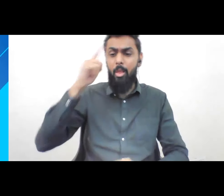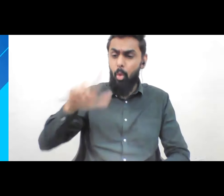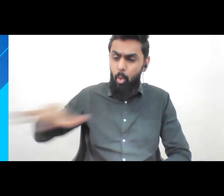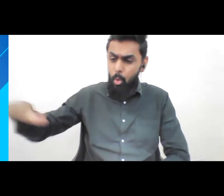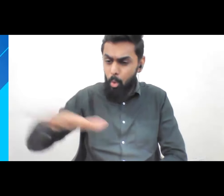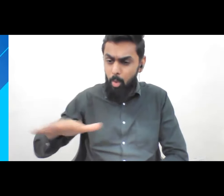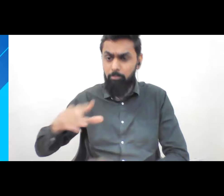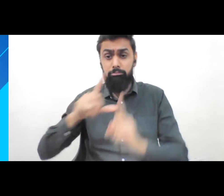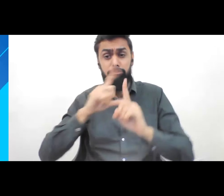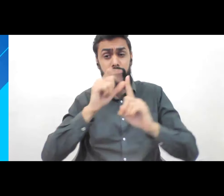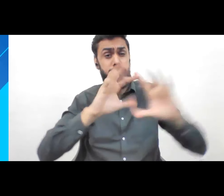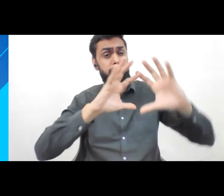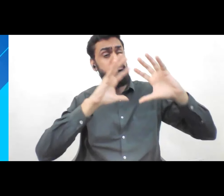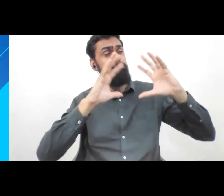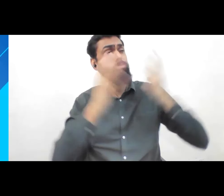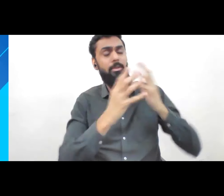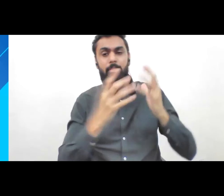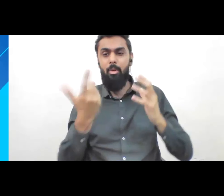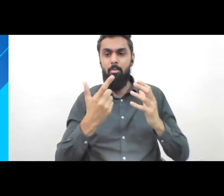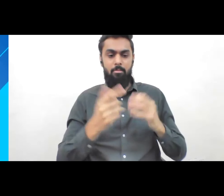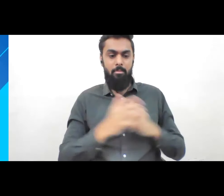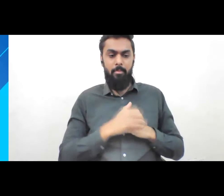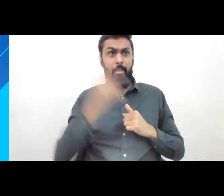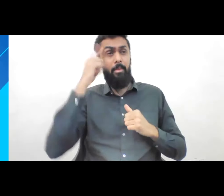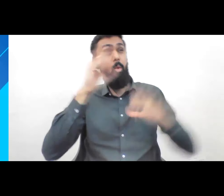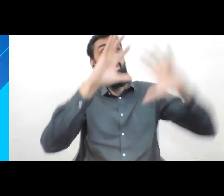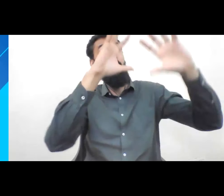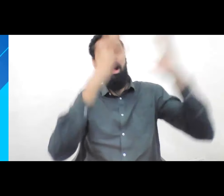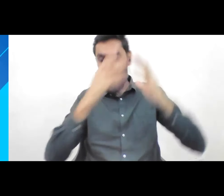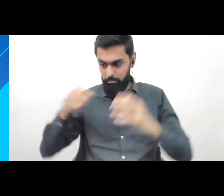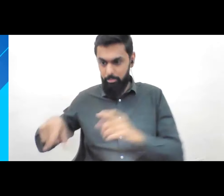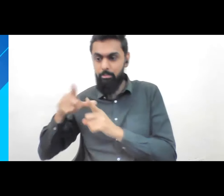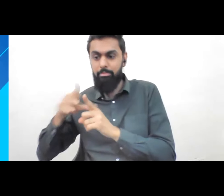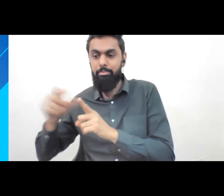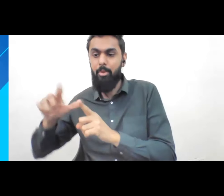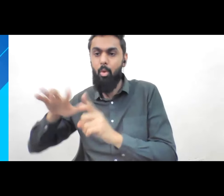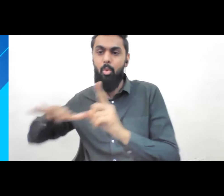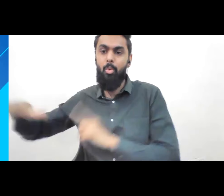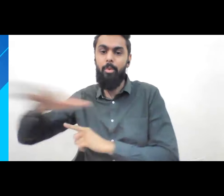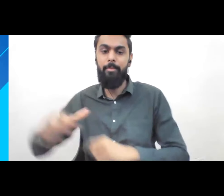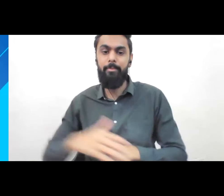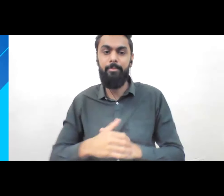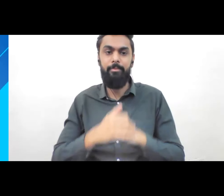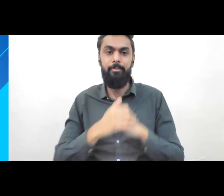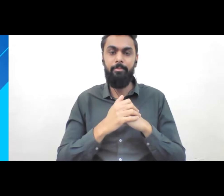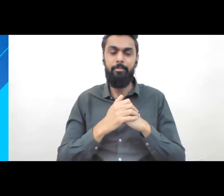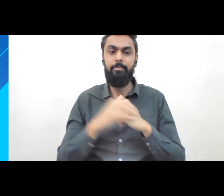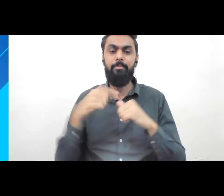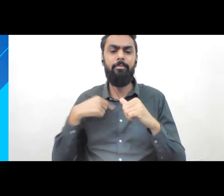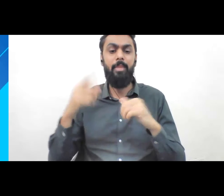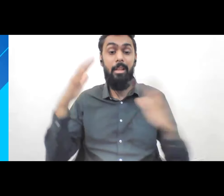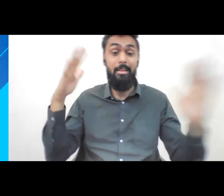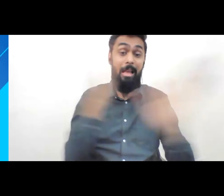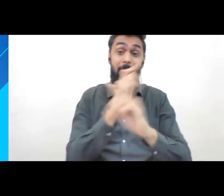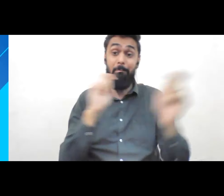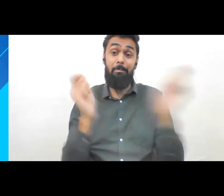global, or think global, act local. And climate change is a very important part because we have to all do our bit. Then